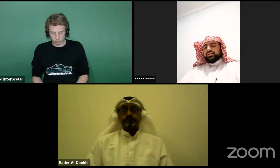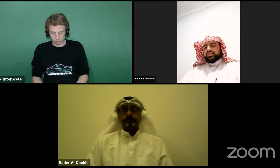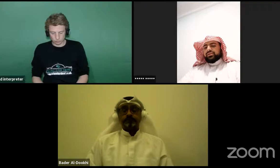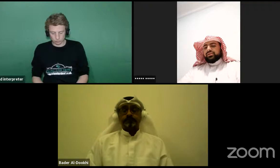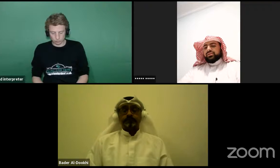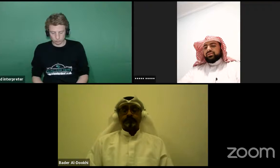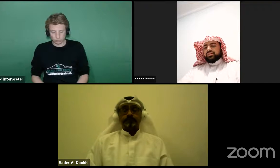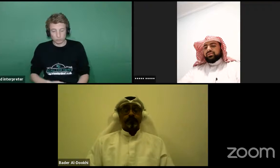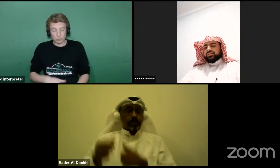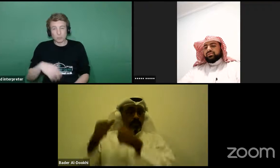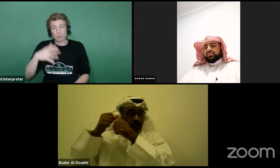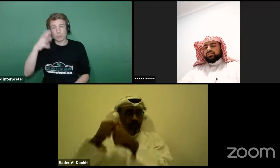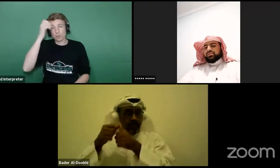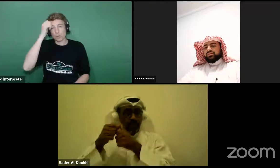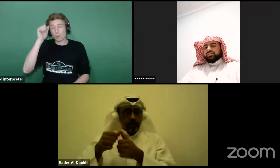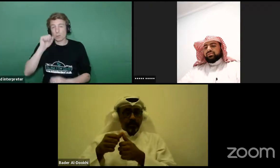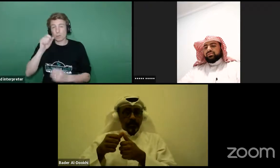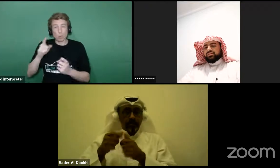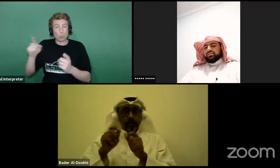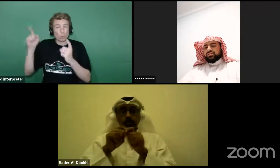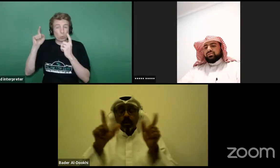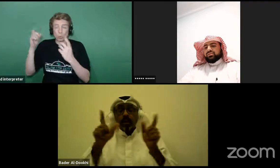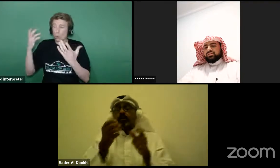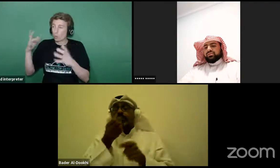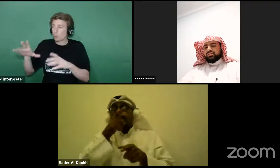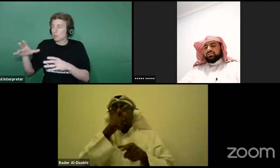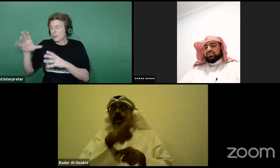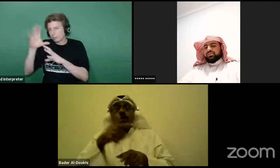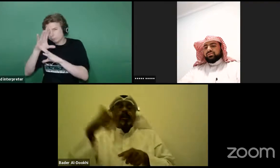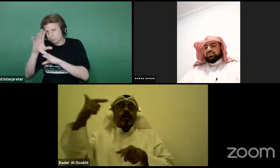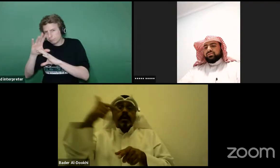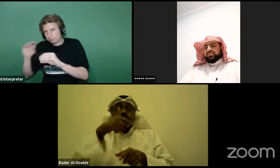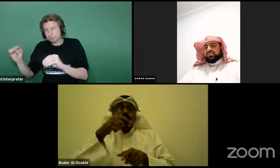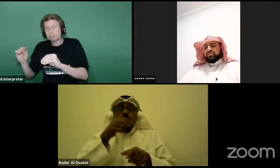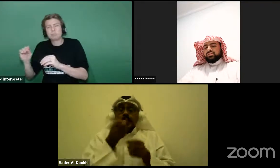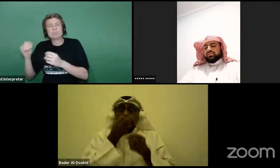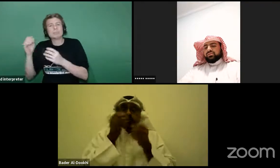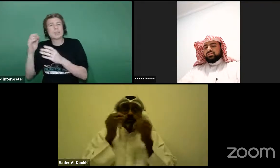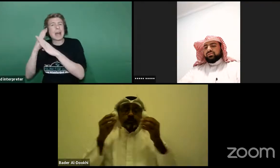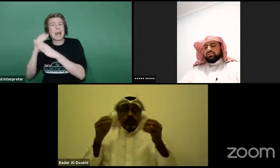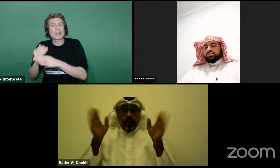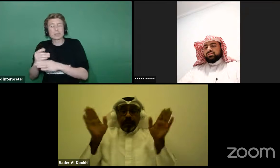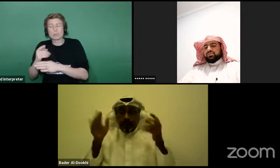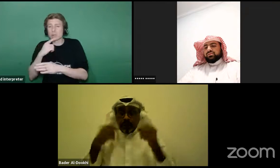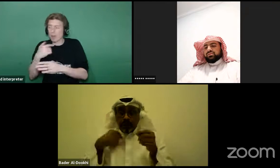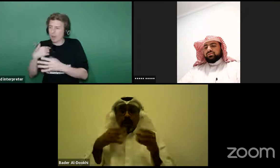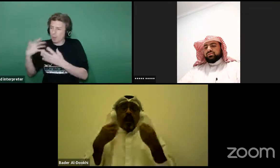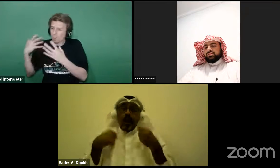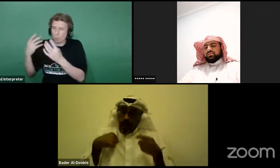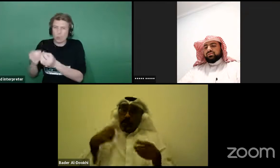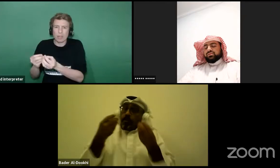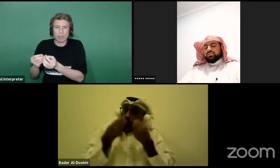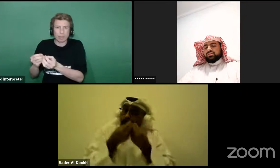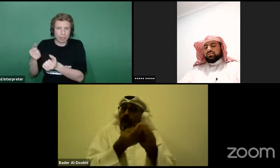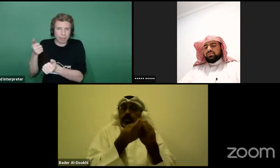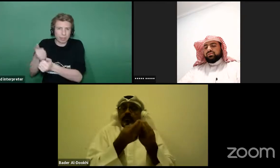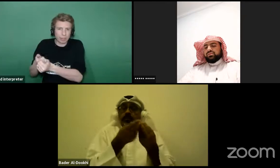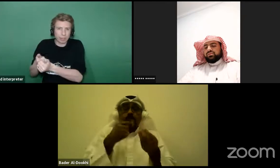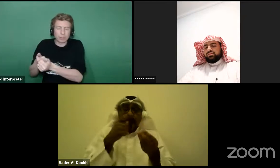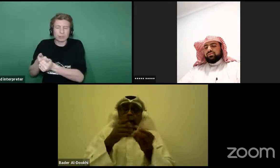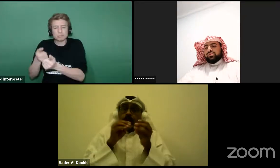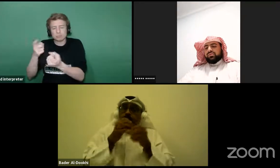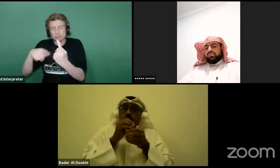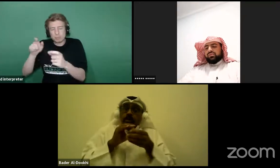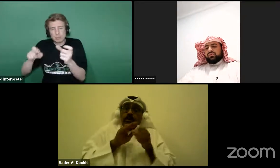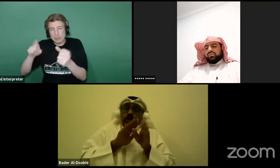Remember when your Lord revealed to the angels, verily I am with you. So keep firm those who have believed.